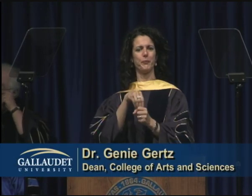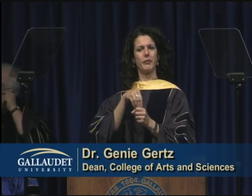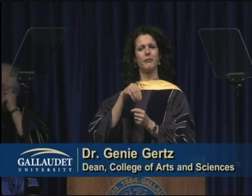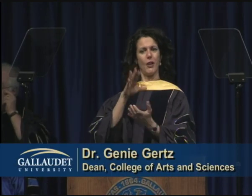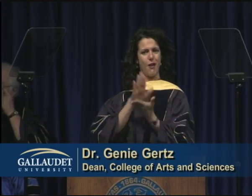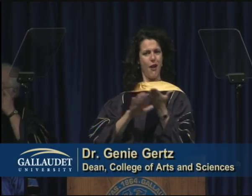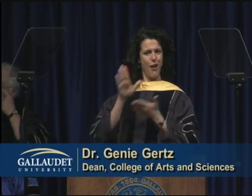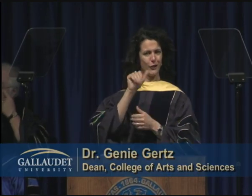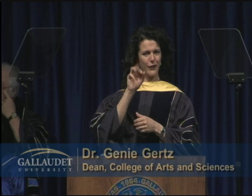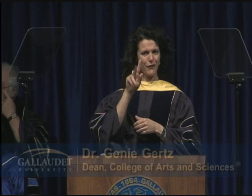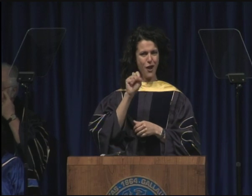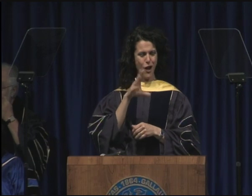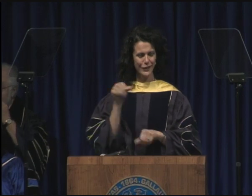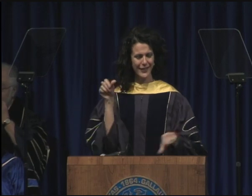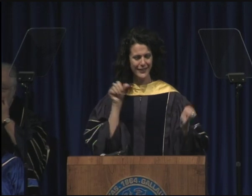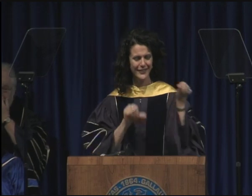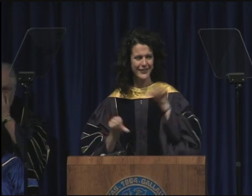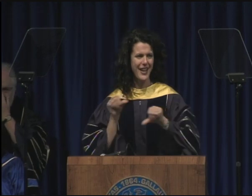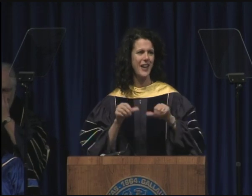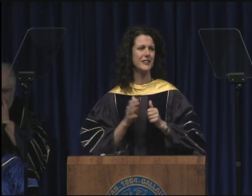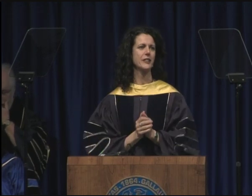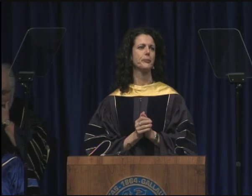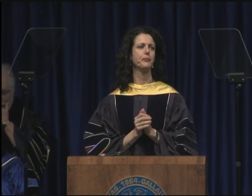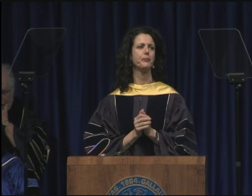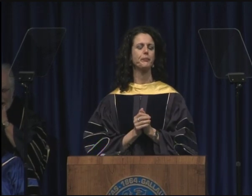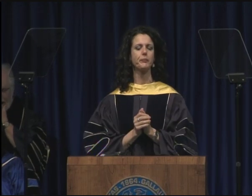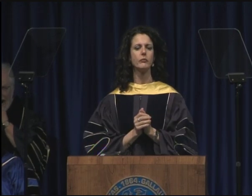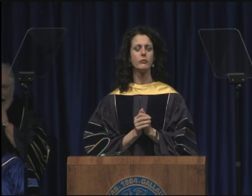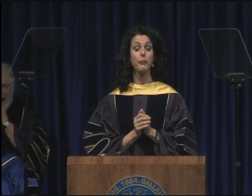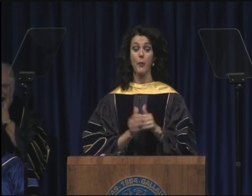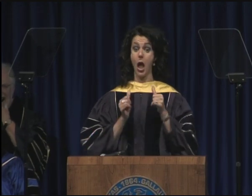College of Arts and Sciences.